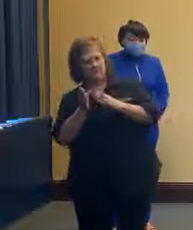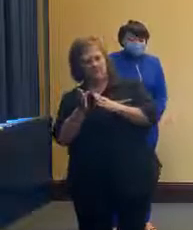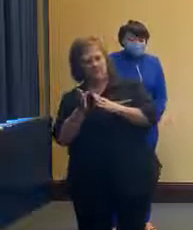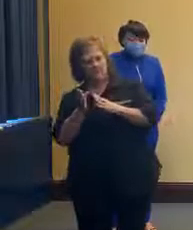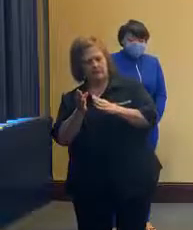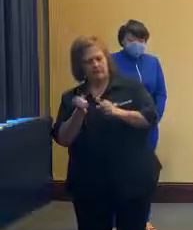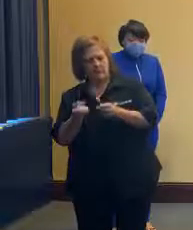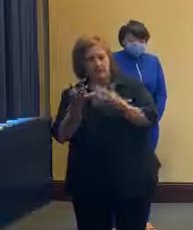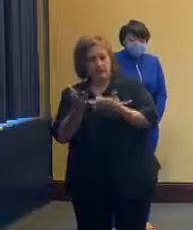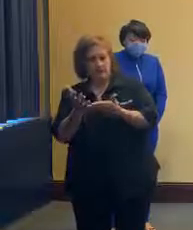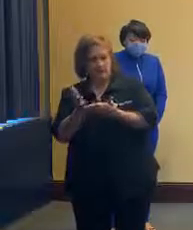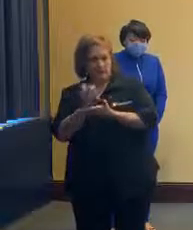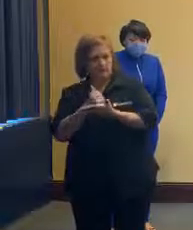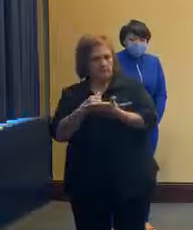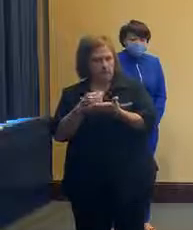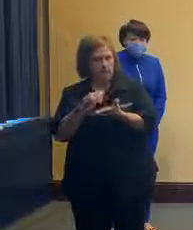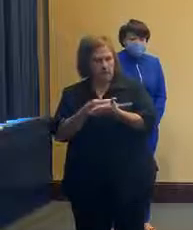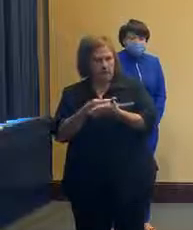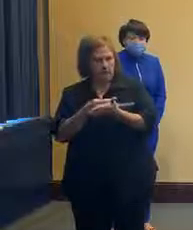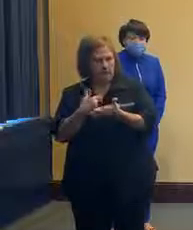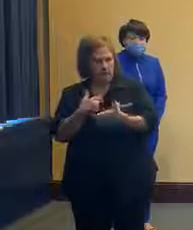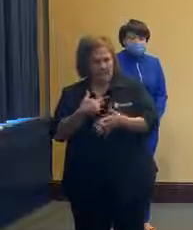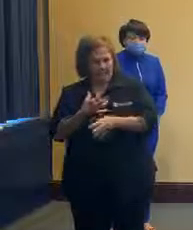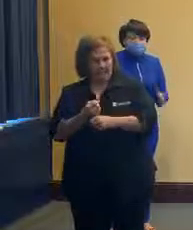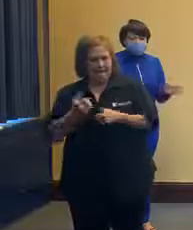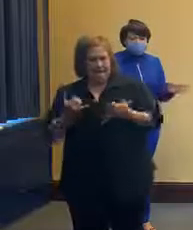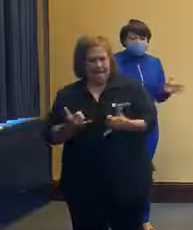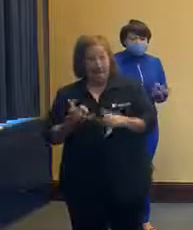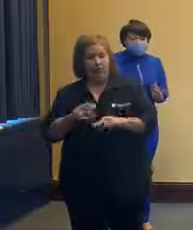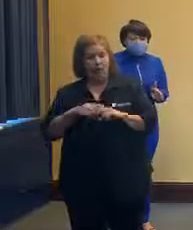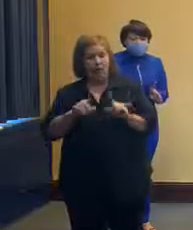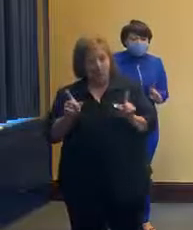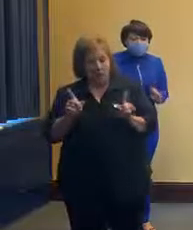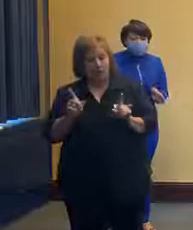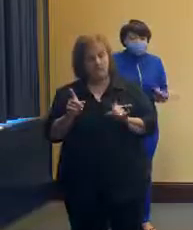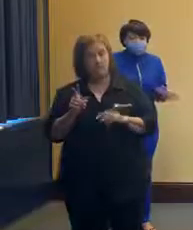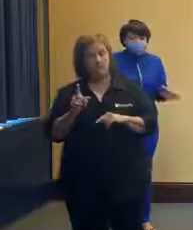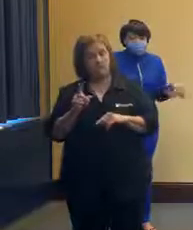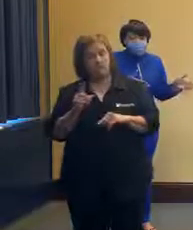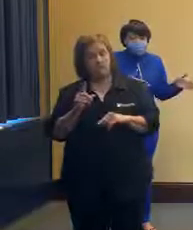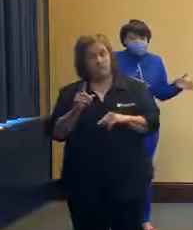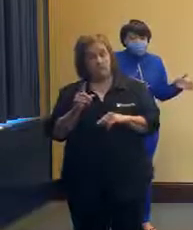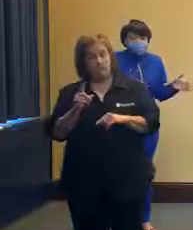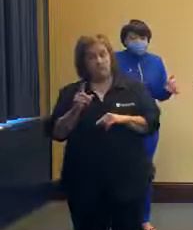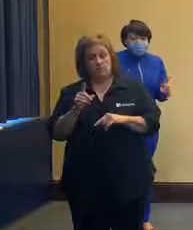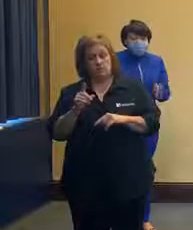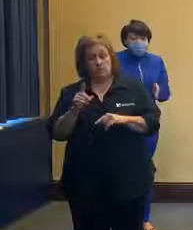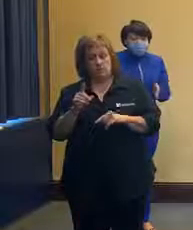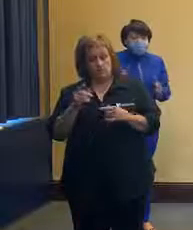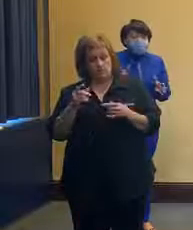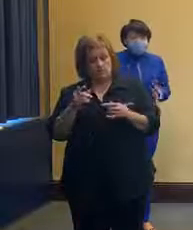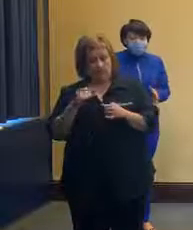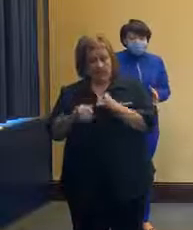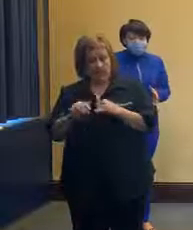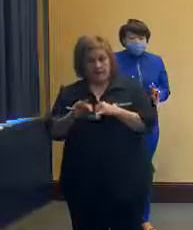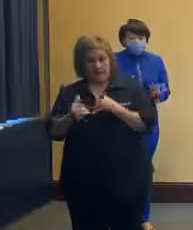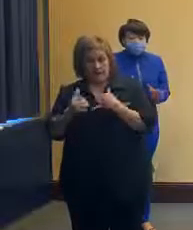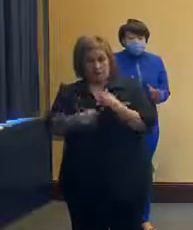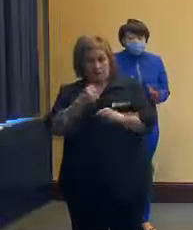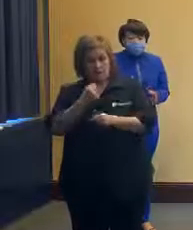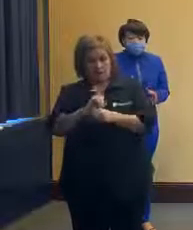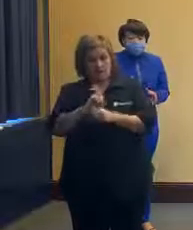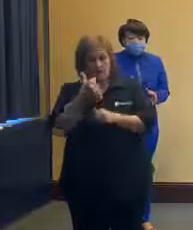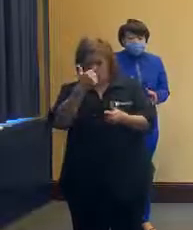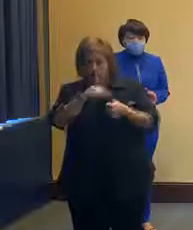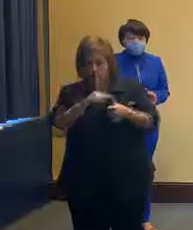revenue that we're all making at this time. But I believe that as we move towards the end of this year, remember, we